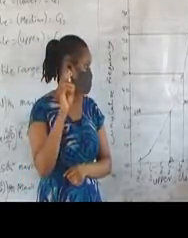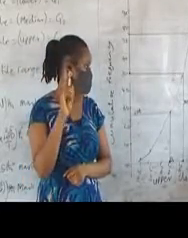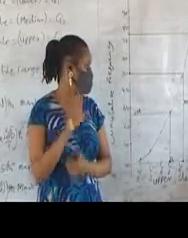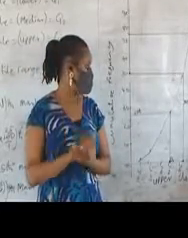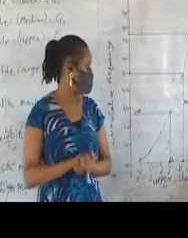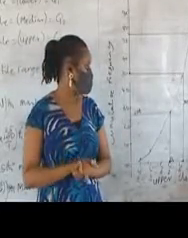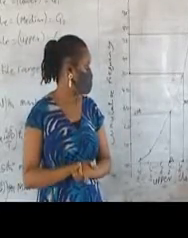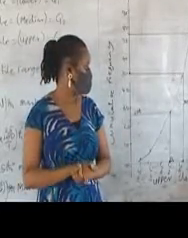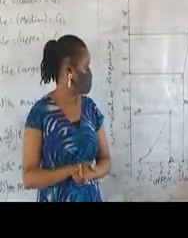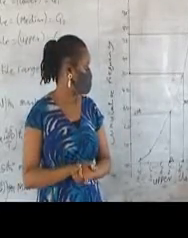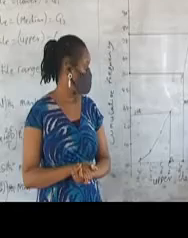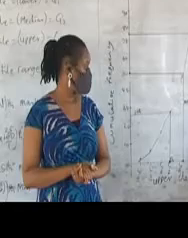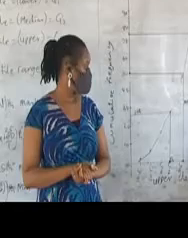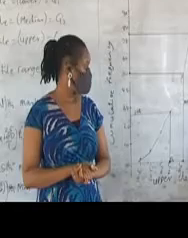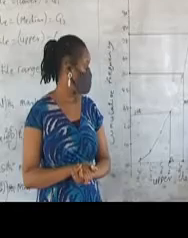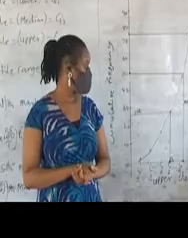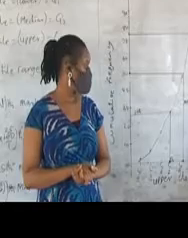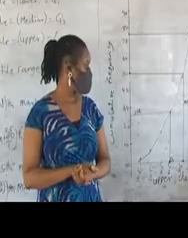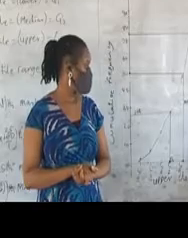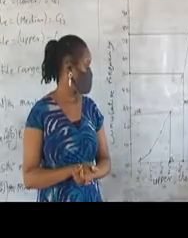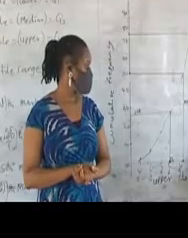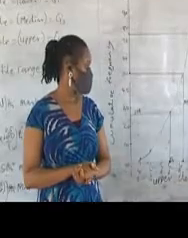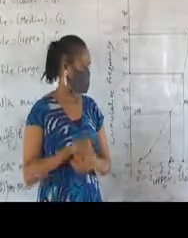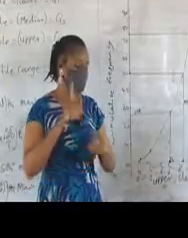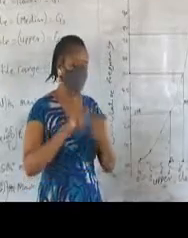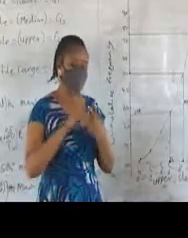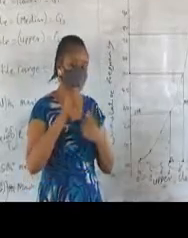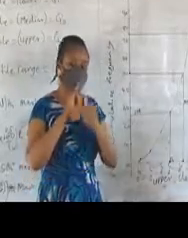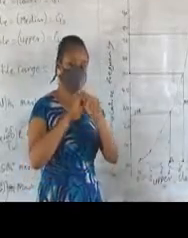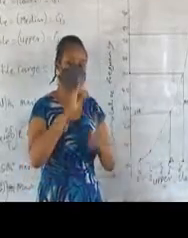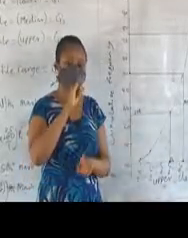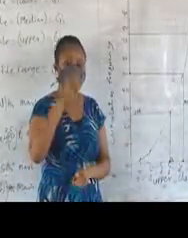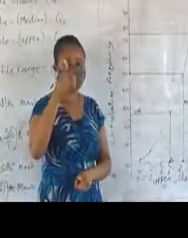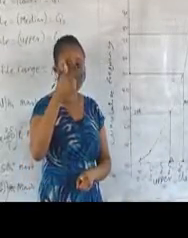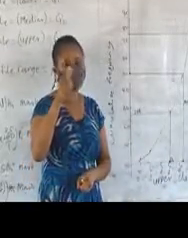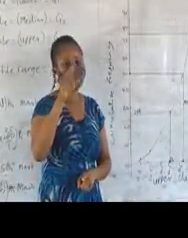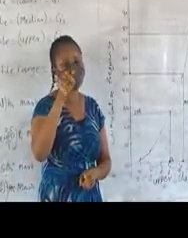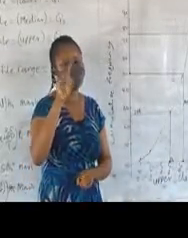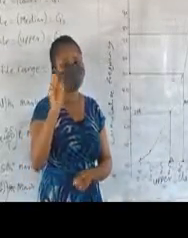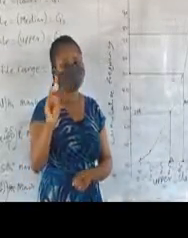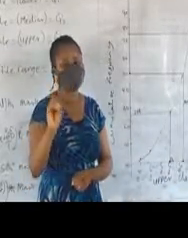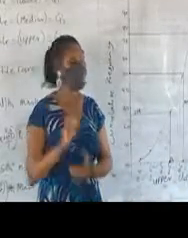1, 2. So your interquartile range is